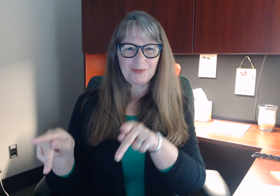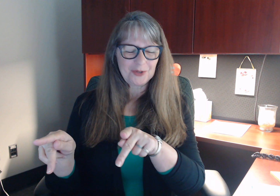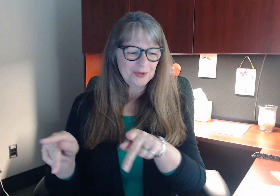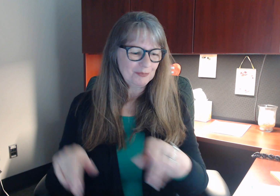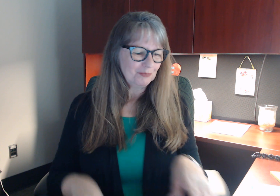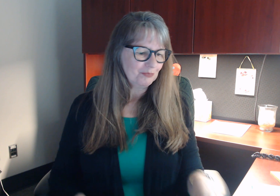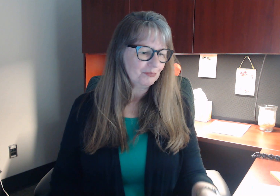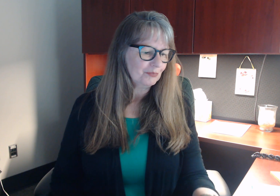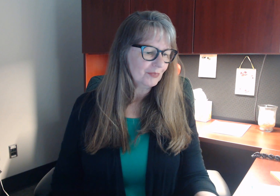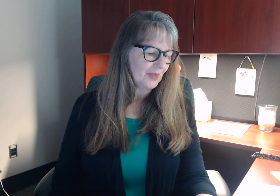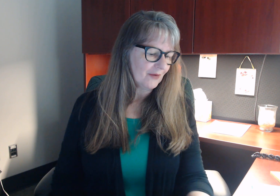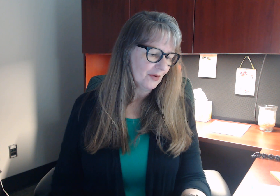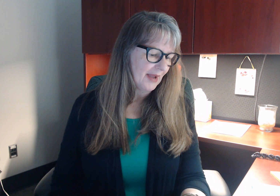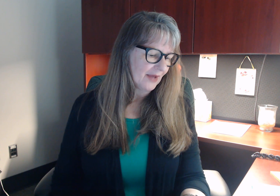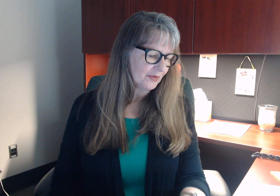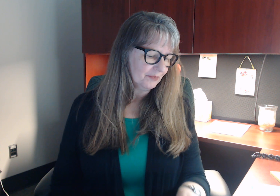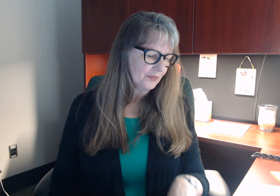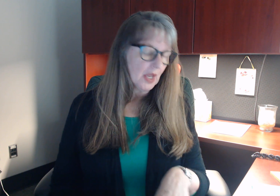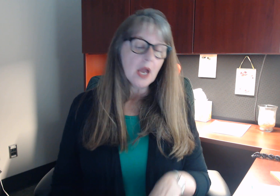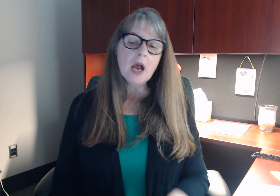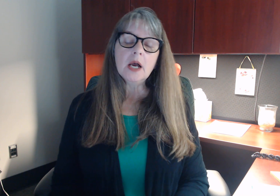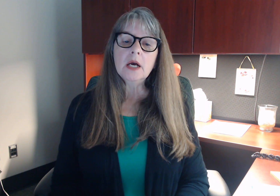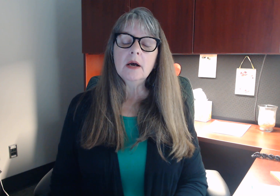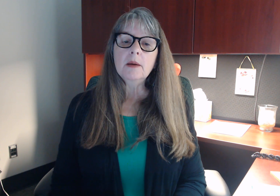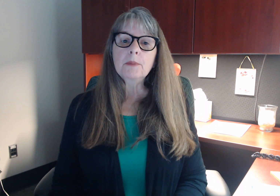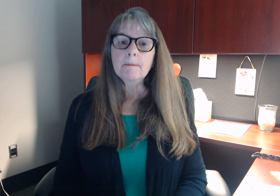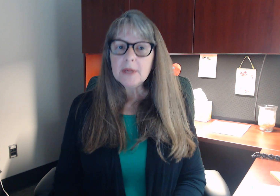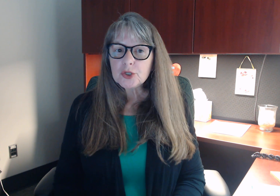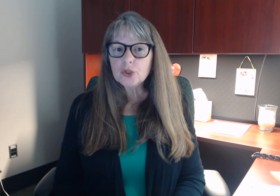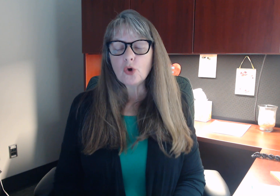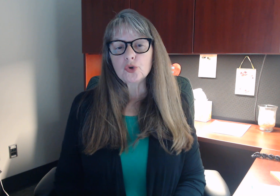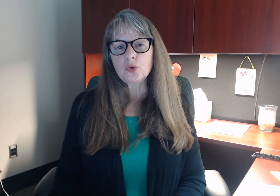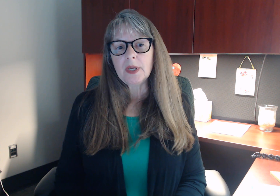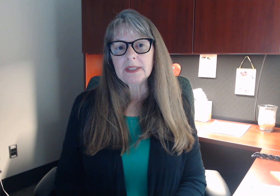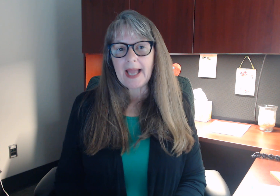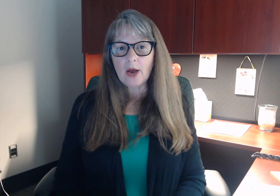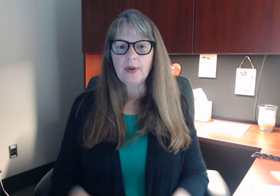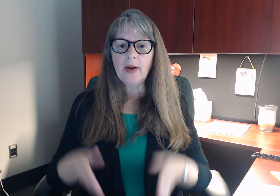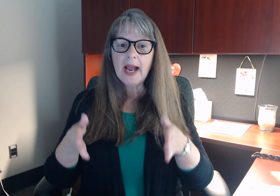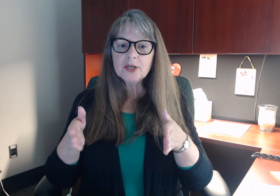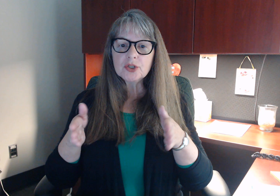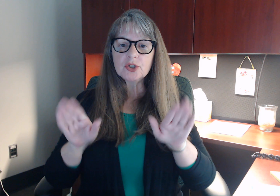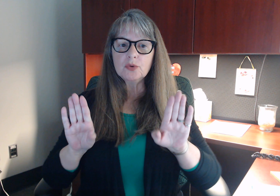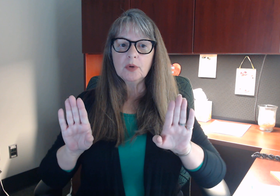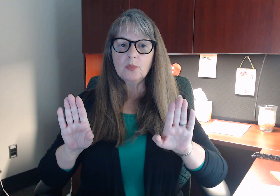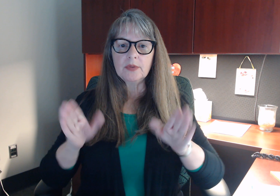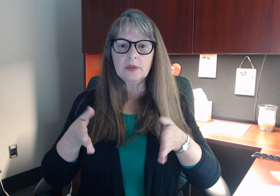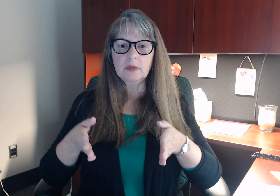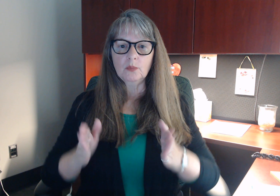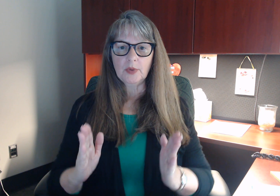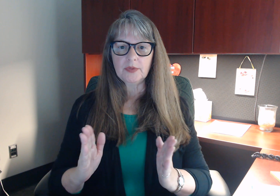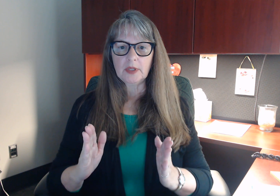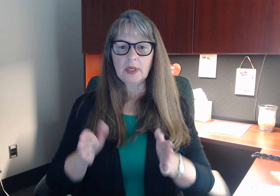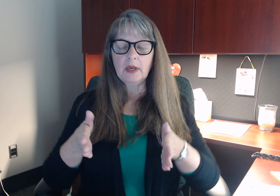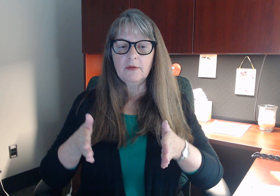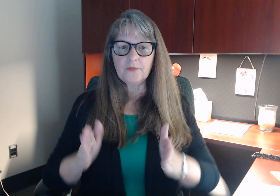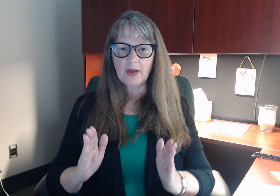Proportion, like for math. Permission or to allow. Now I just do it with the 5 hand